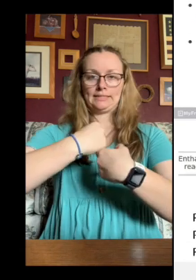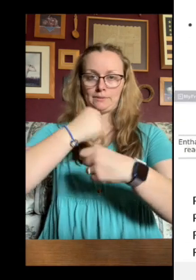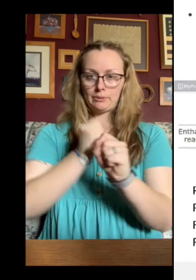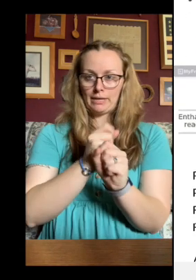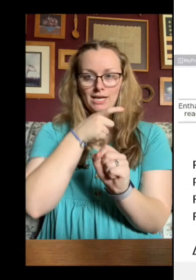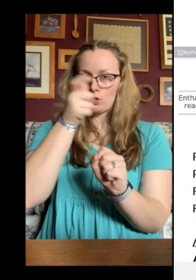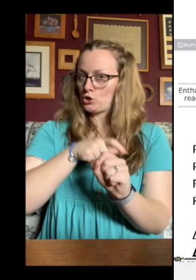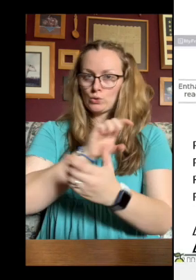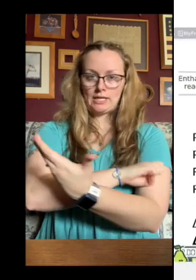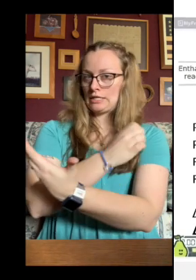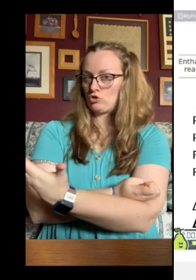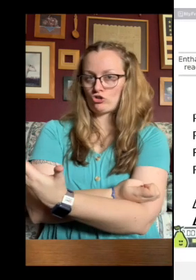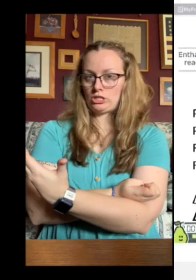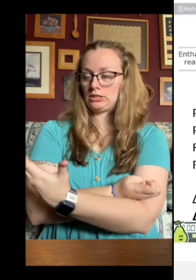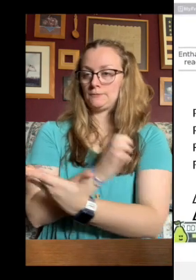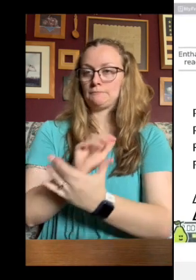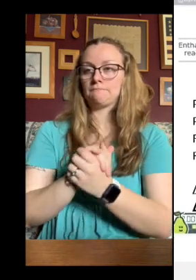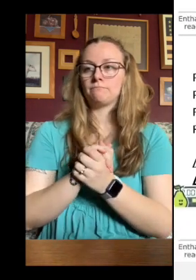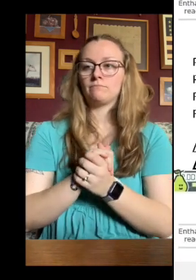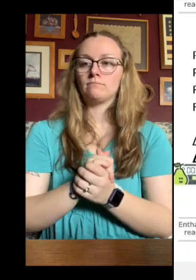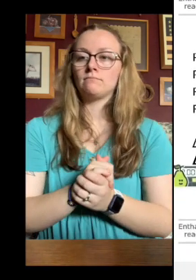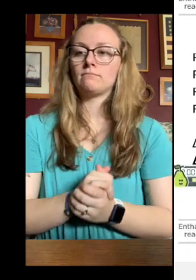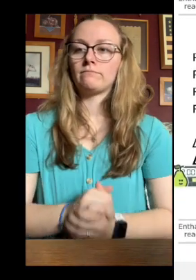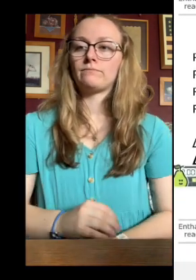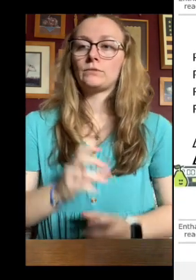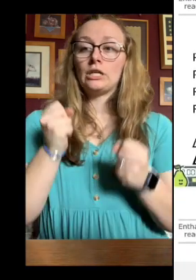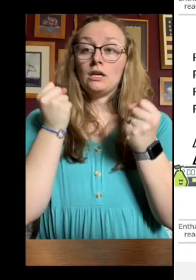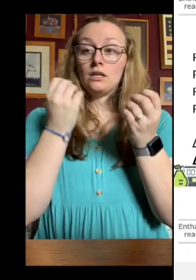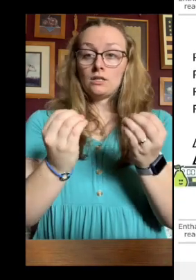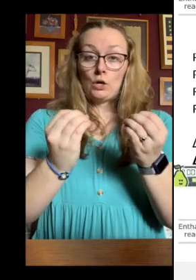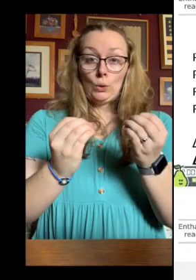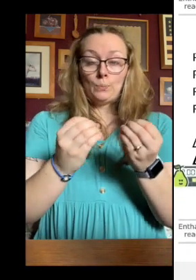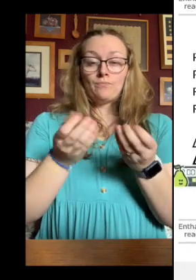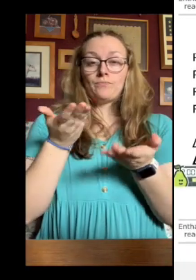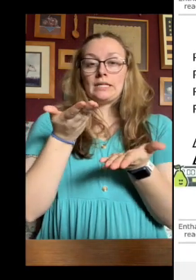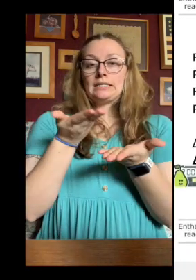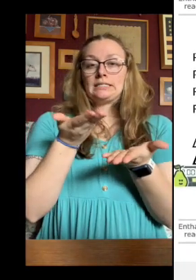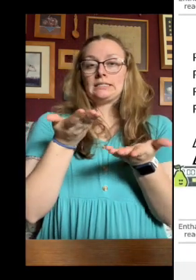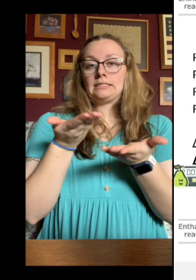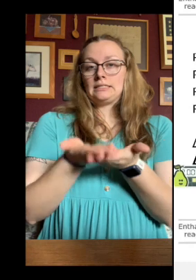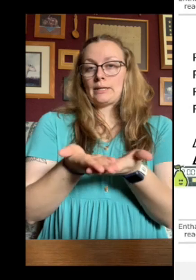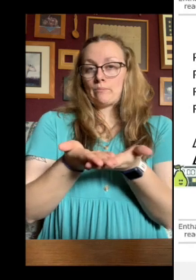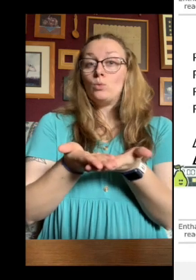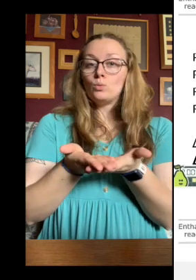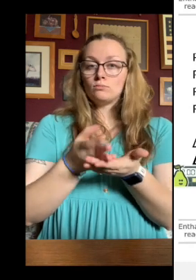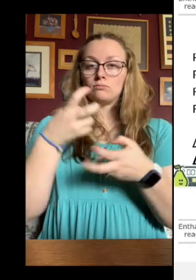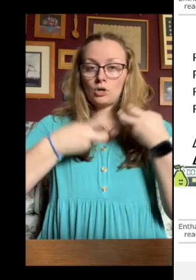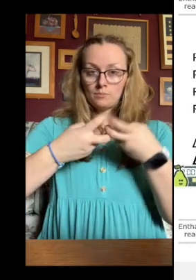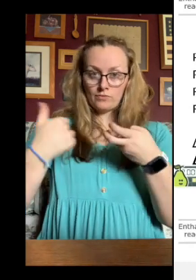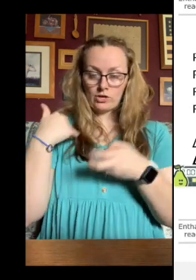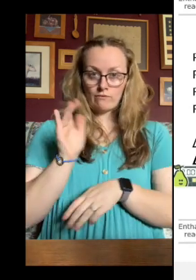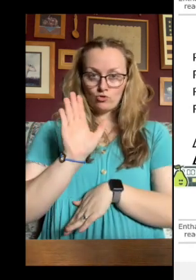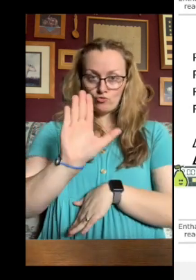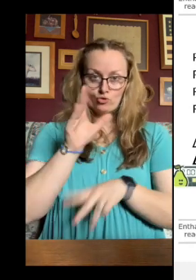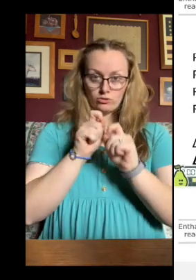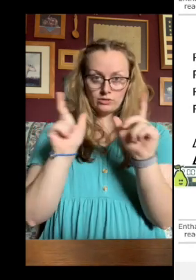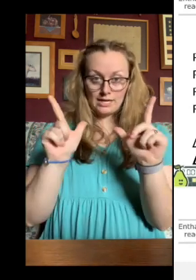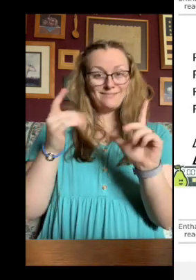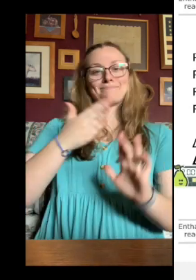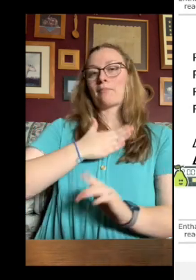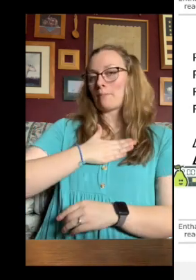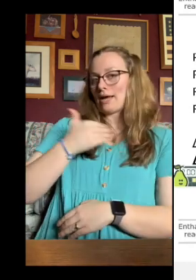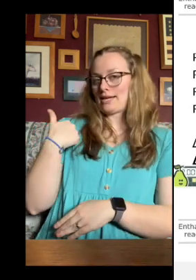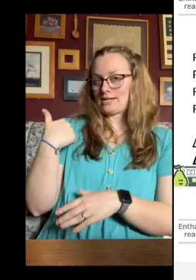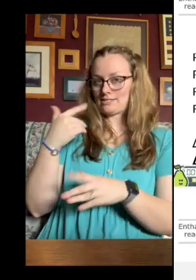All right. So this is the sample problem that you had on your slides. Mine just has the answer.